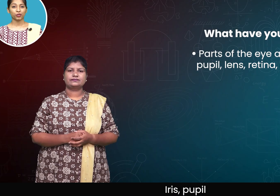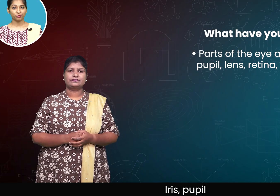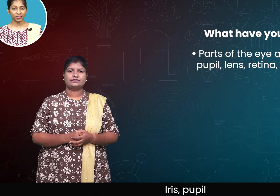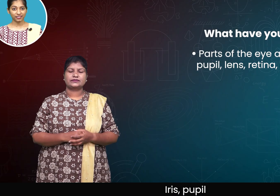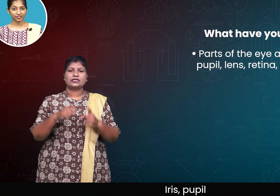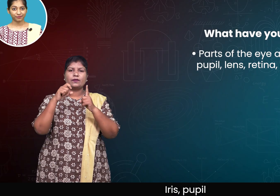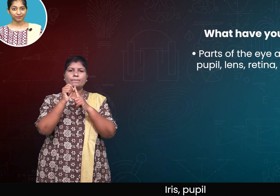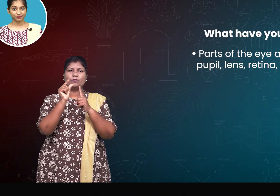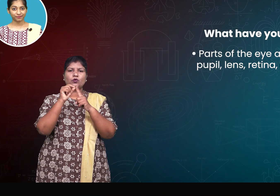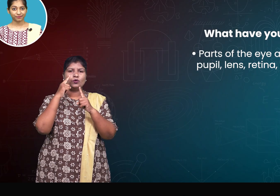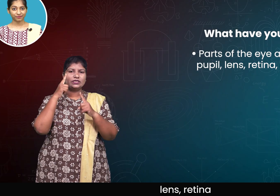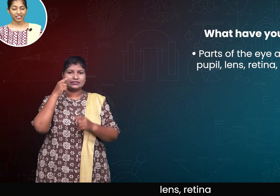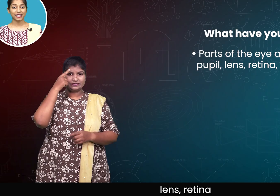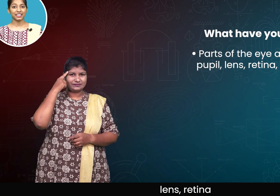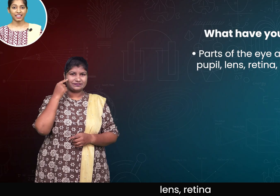pupil,